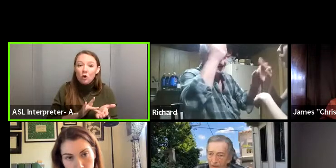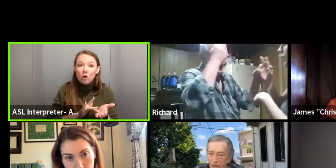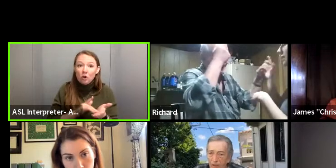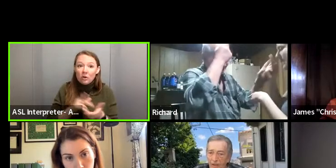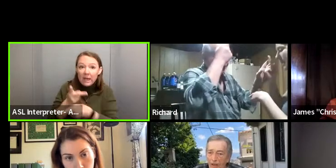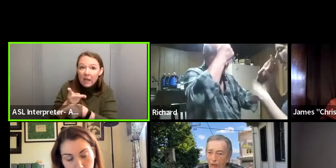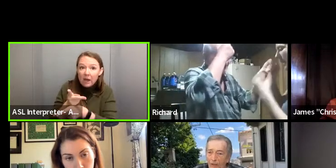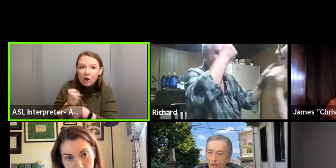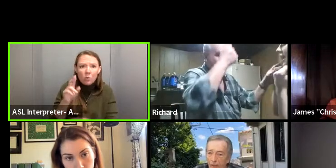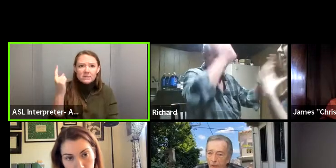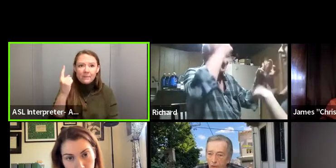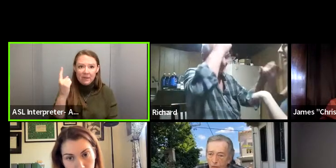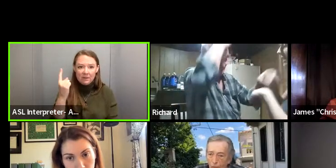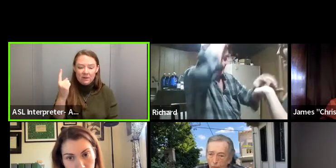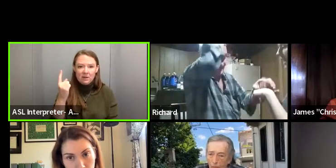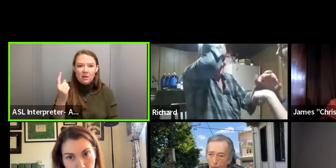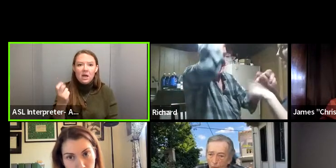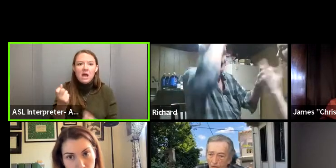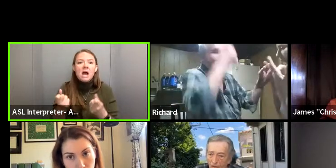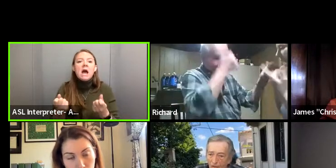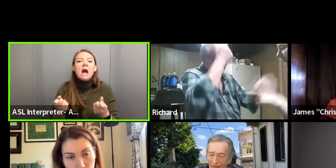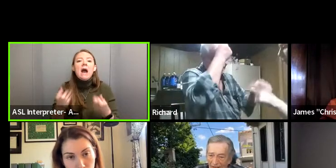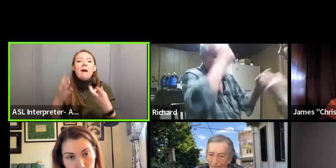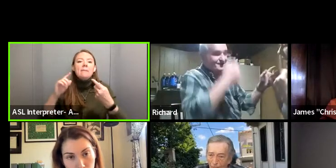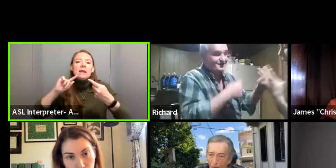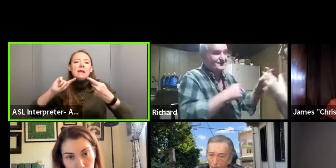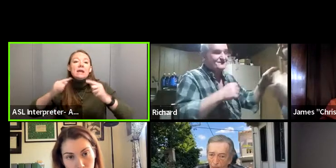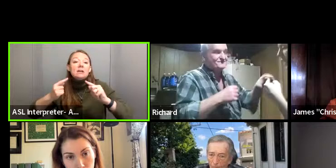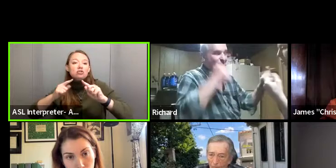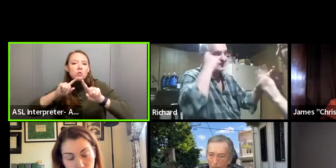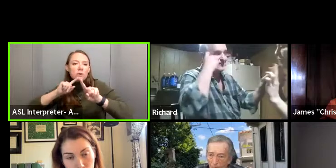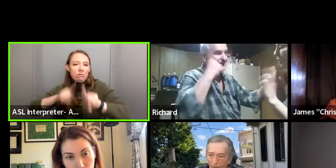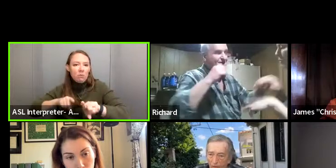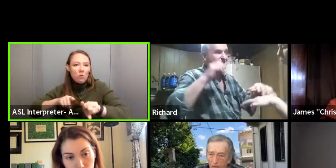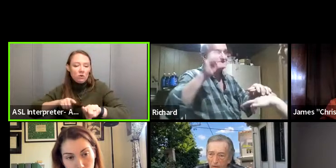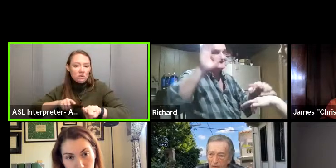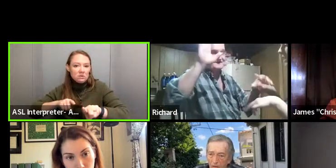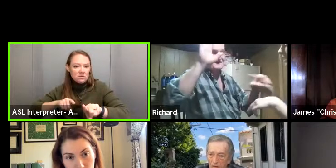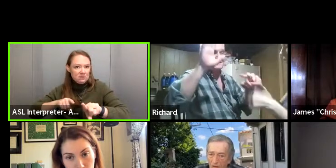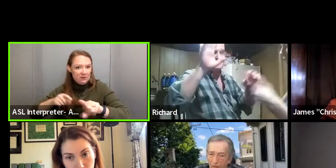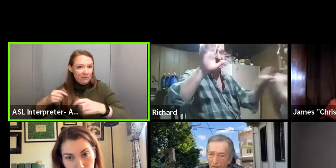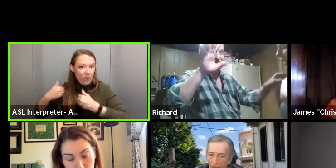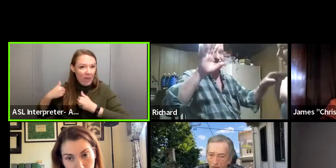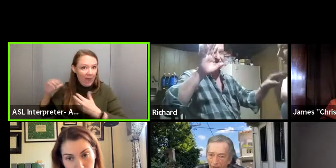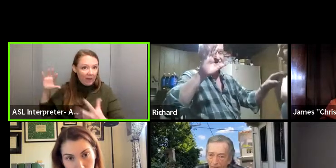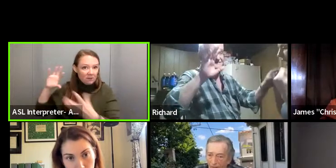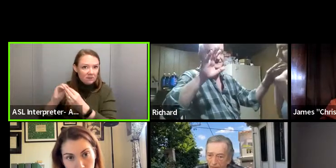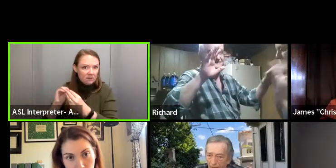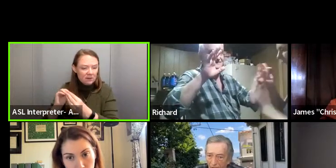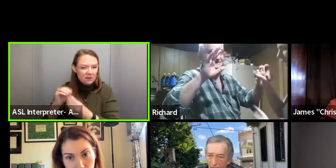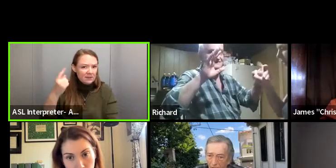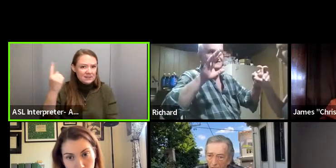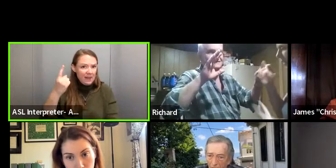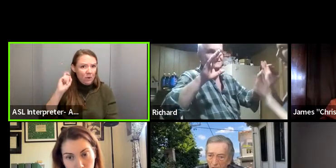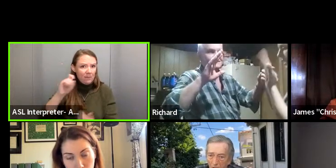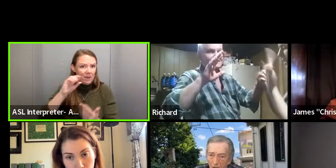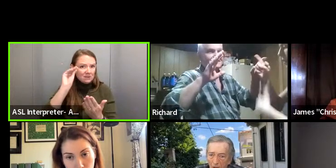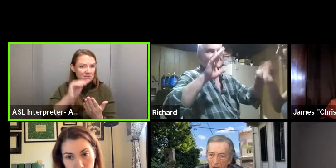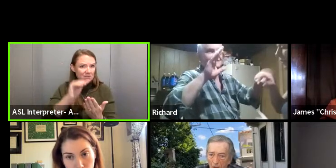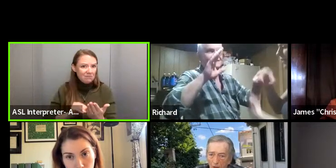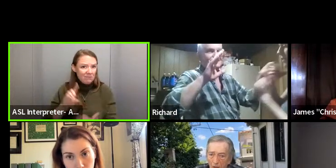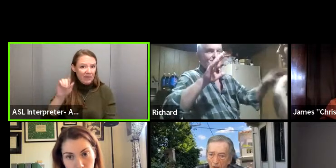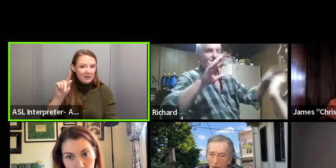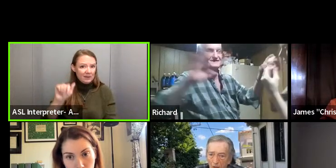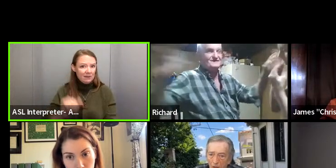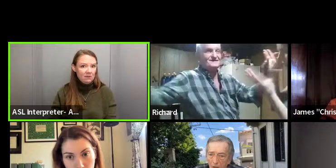How many injury reports have there been? Somebody has to have that data.